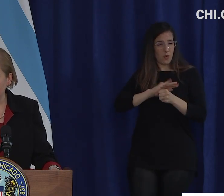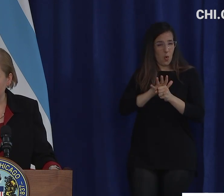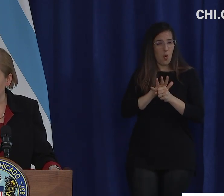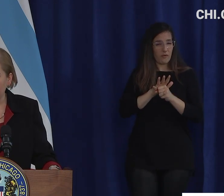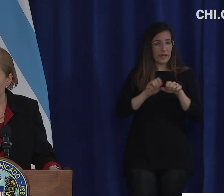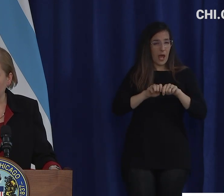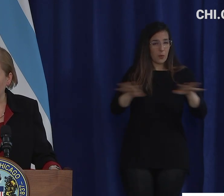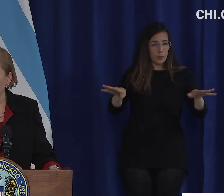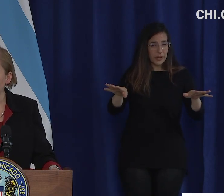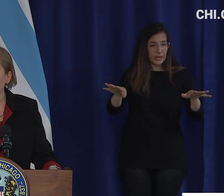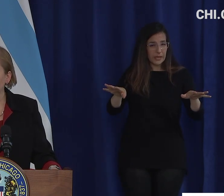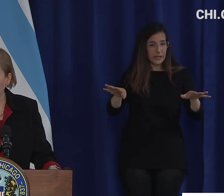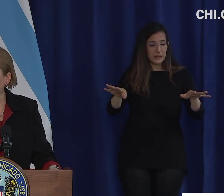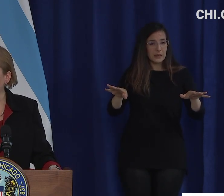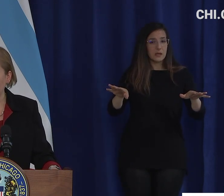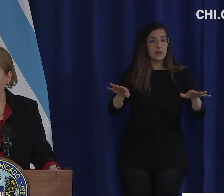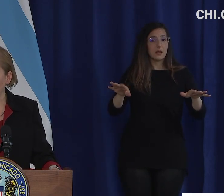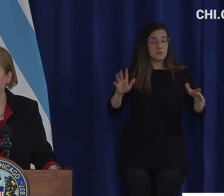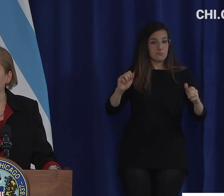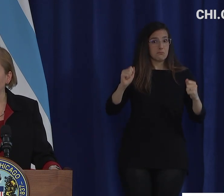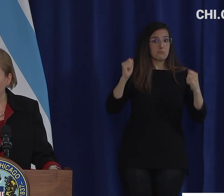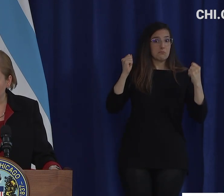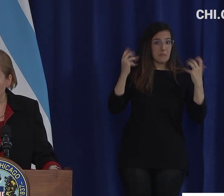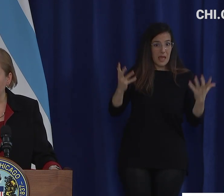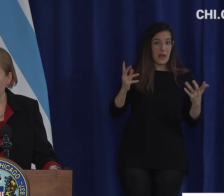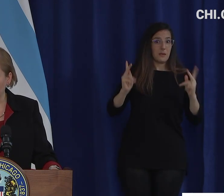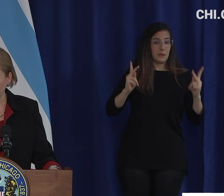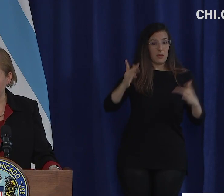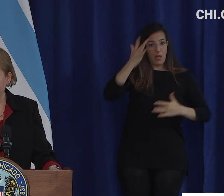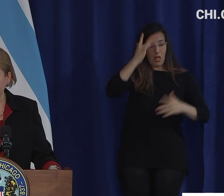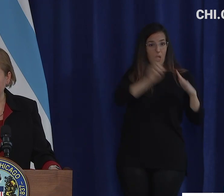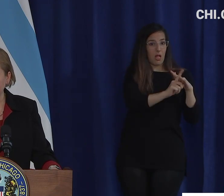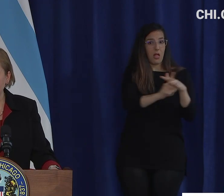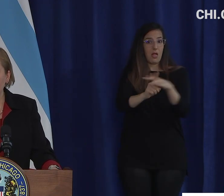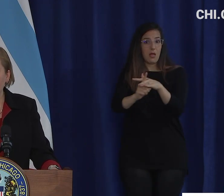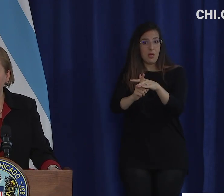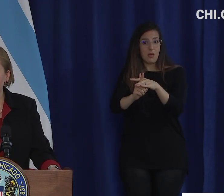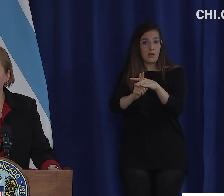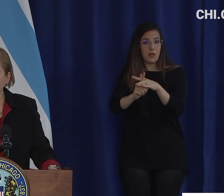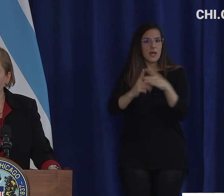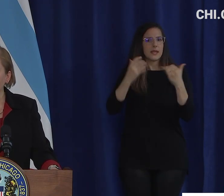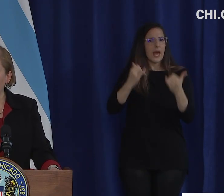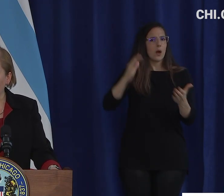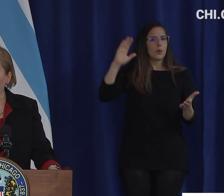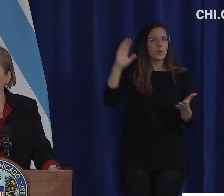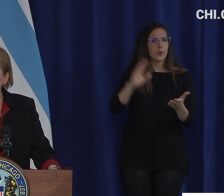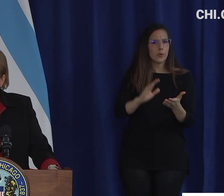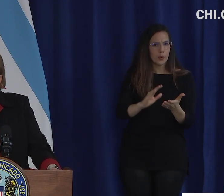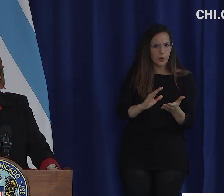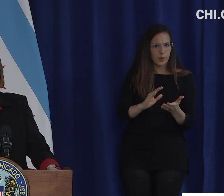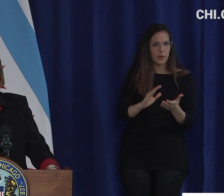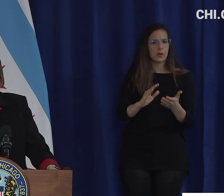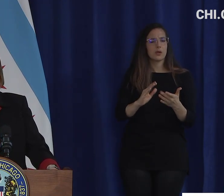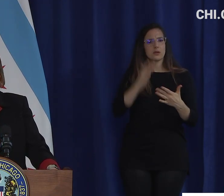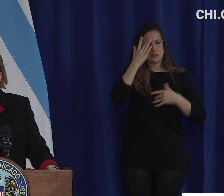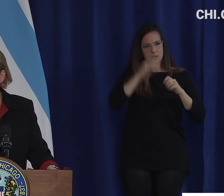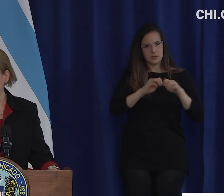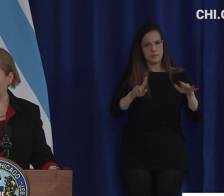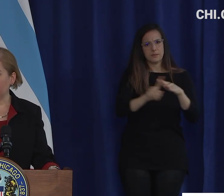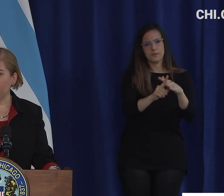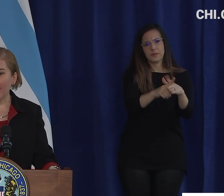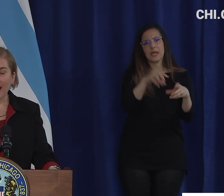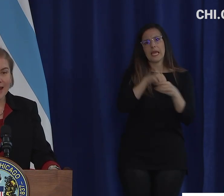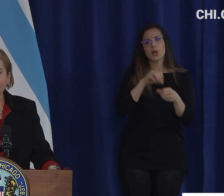not seeing, by and large outbreaks, including in workplaces. There certainly are individual settings that